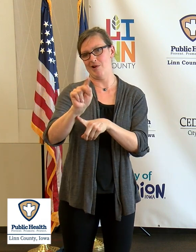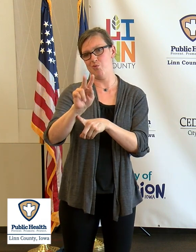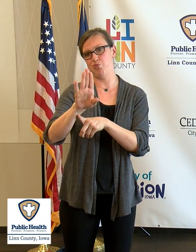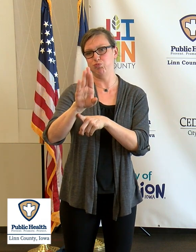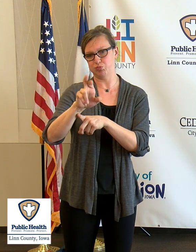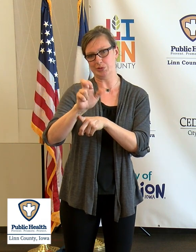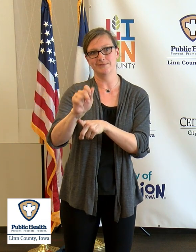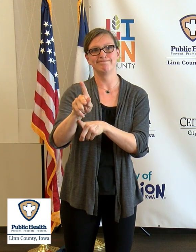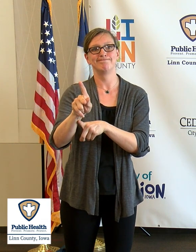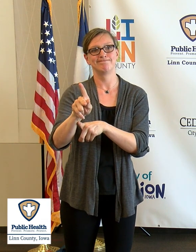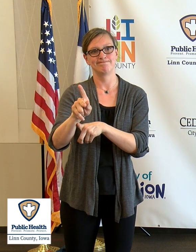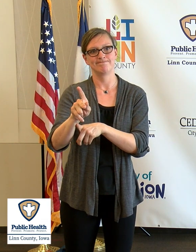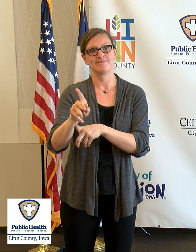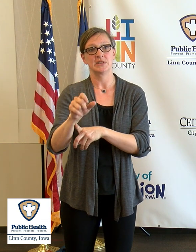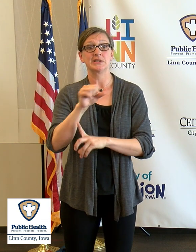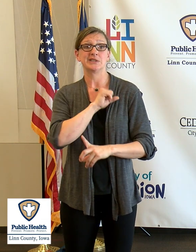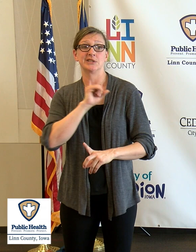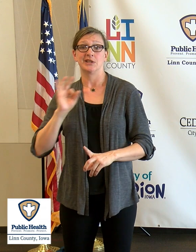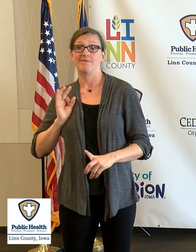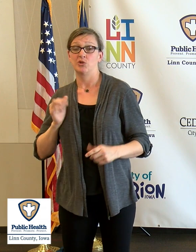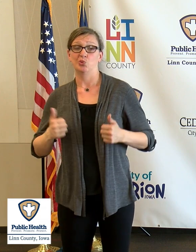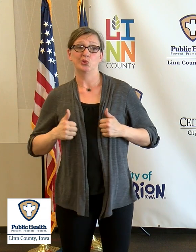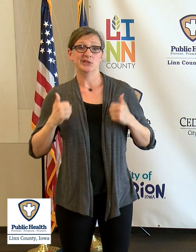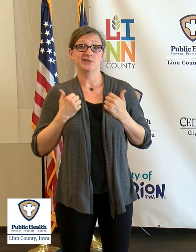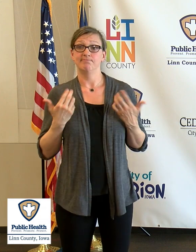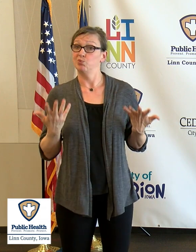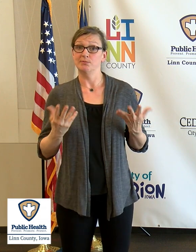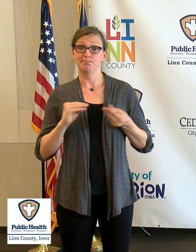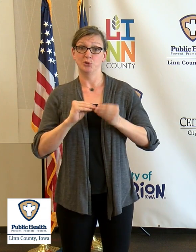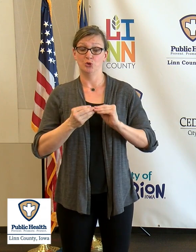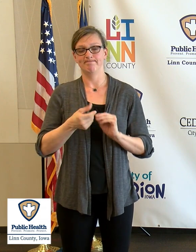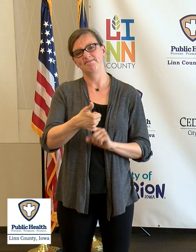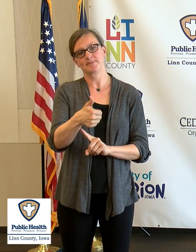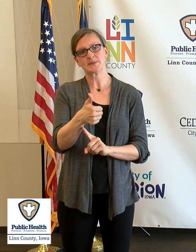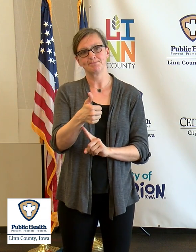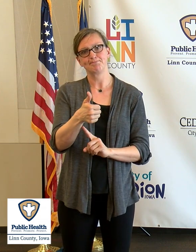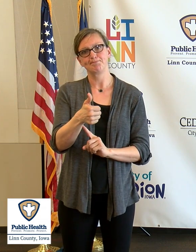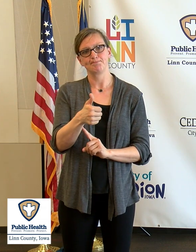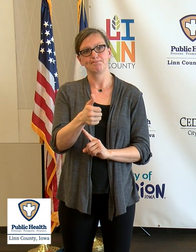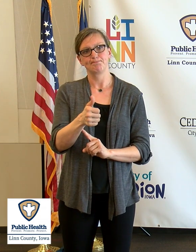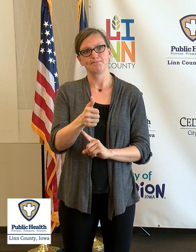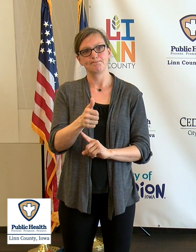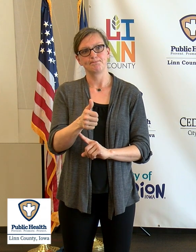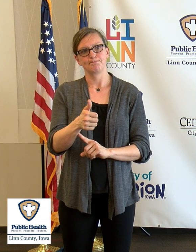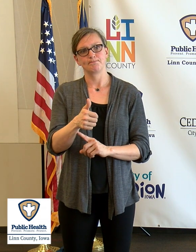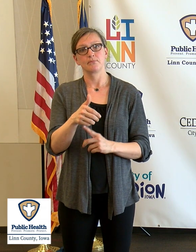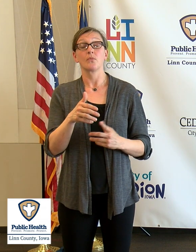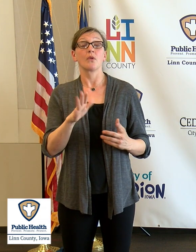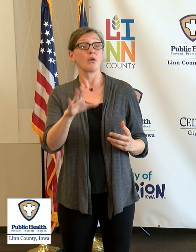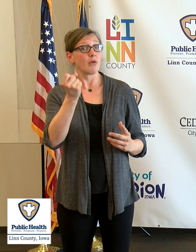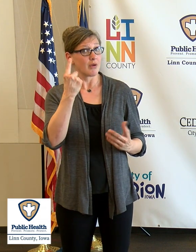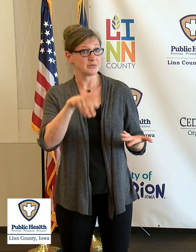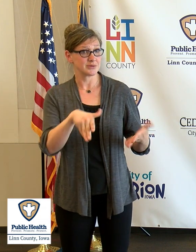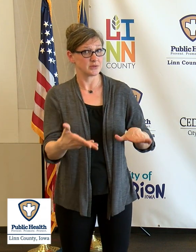tested positive for COVID-19. There are no deaths associated with this outbreak. We also